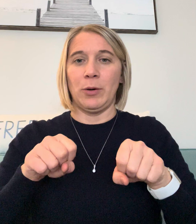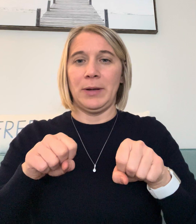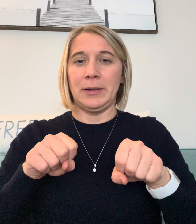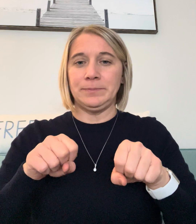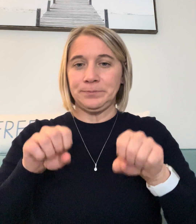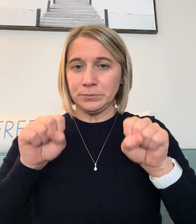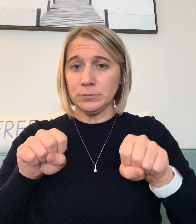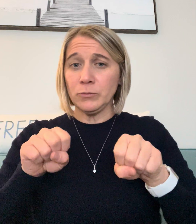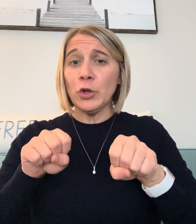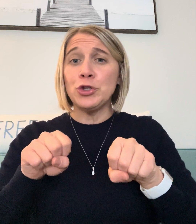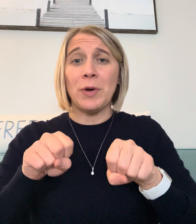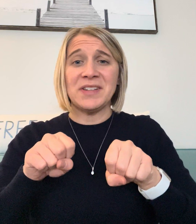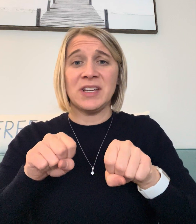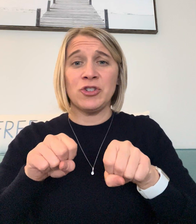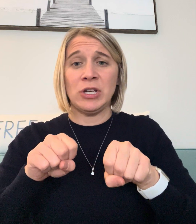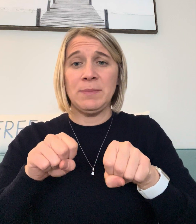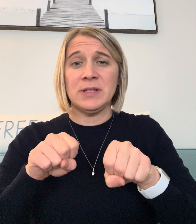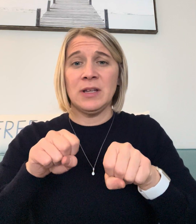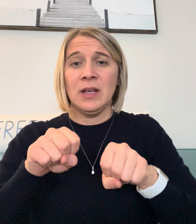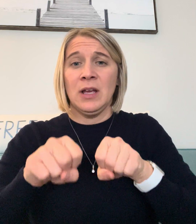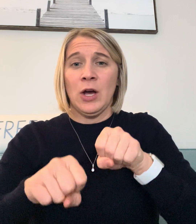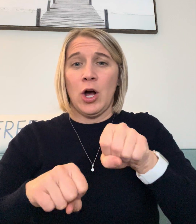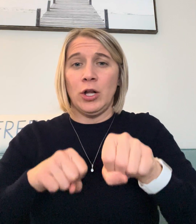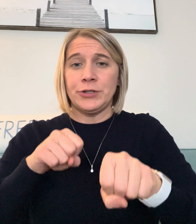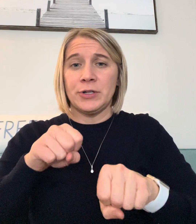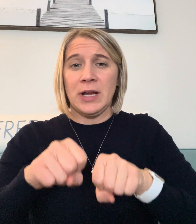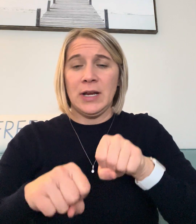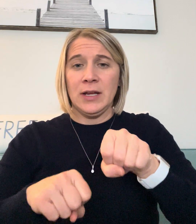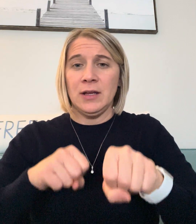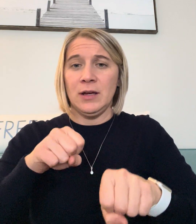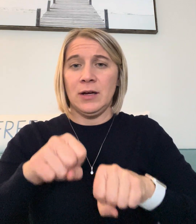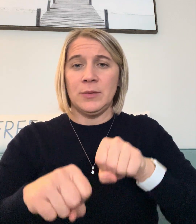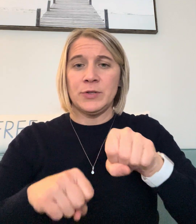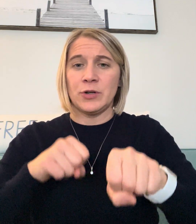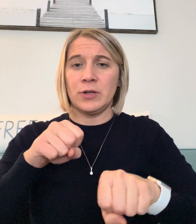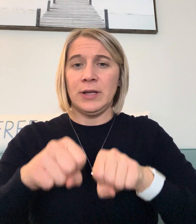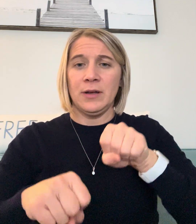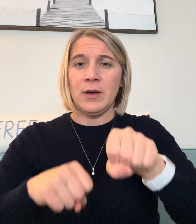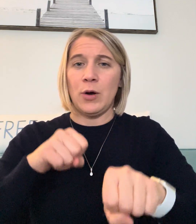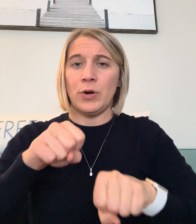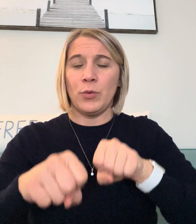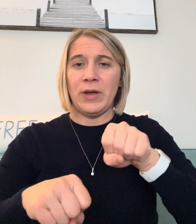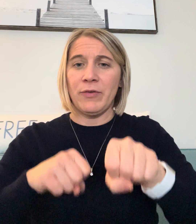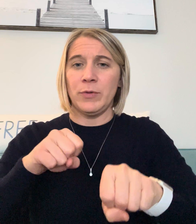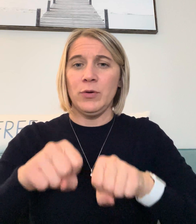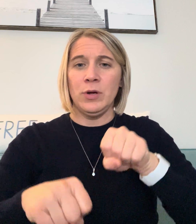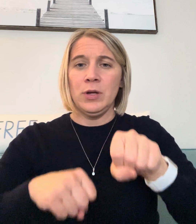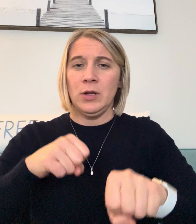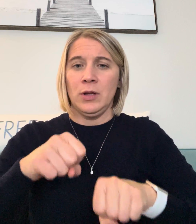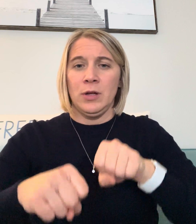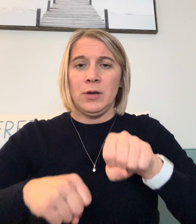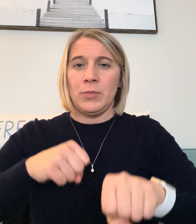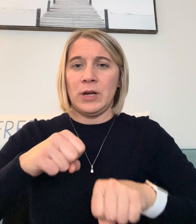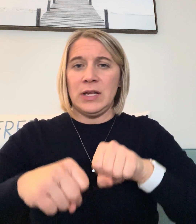bike. 2 S hand shapes, alternating, circling out and away from you. Pretty